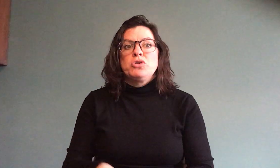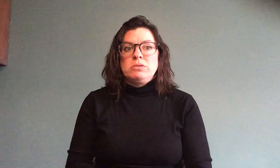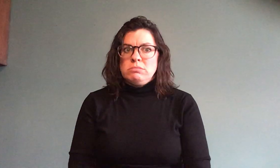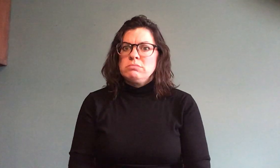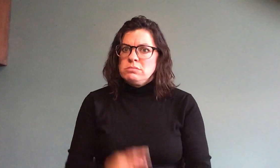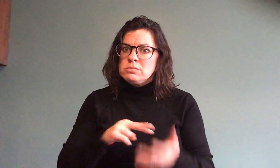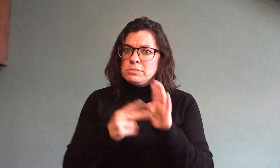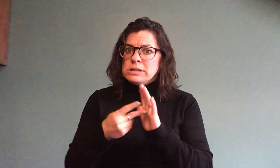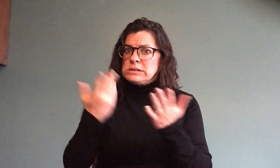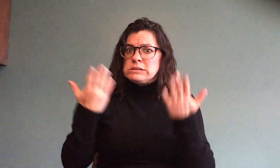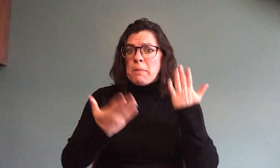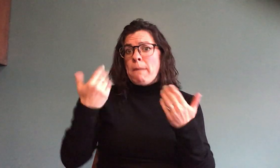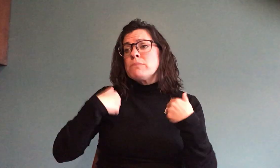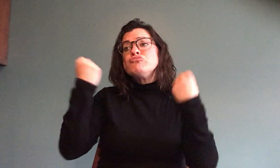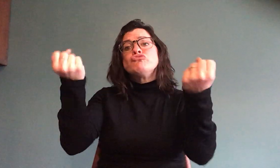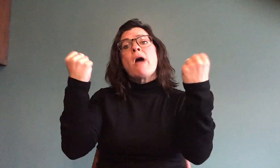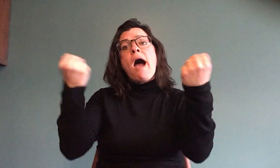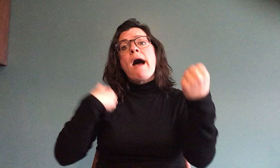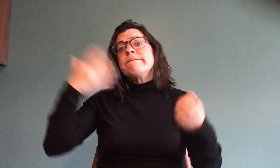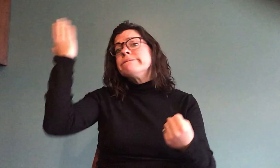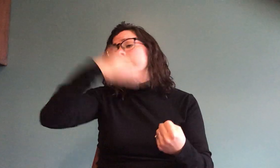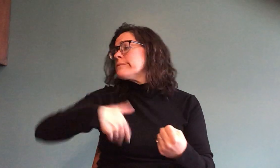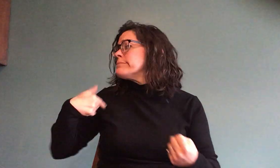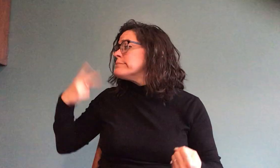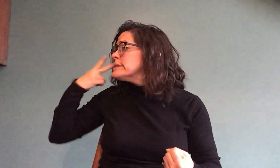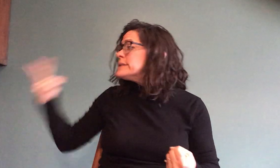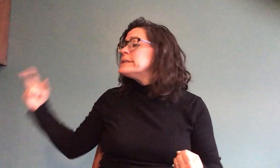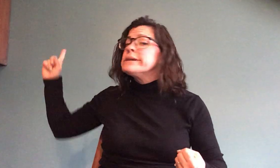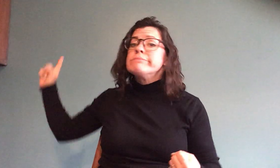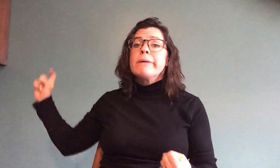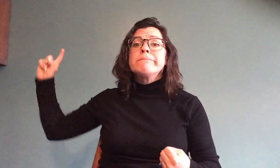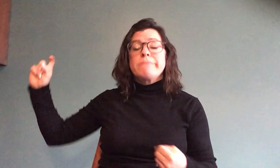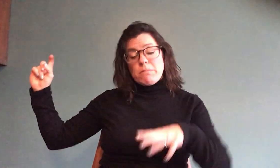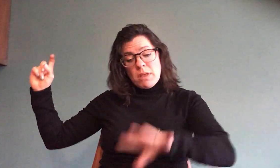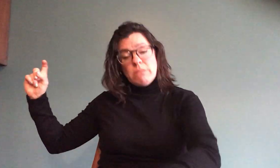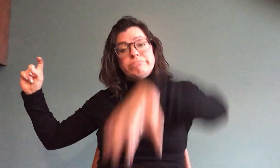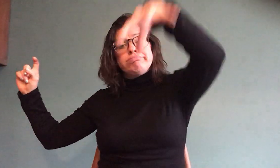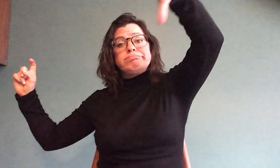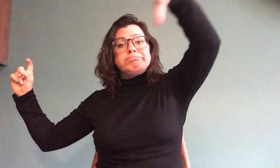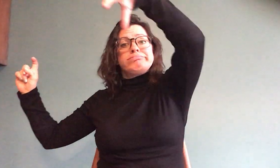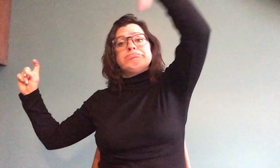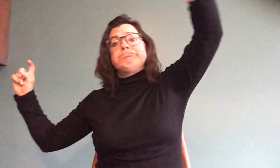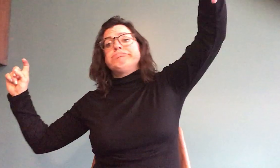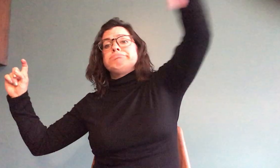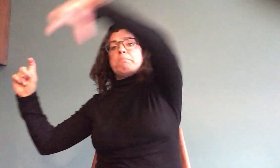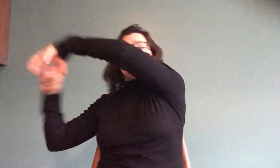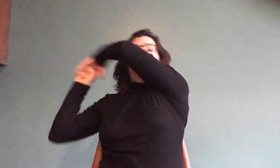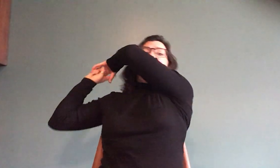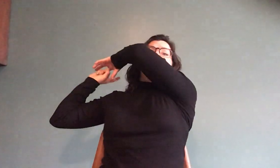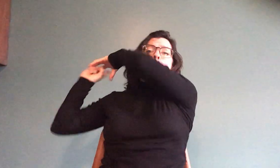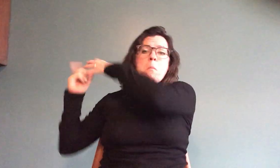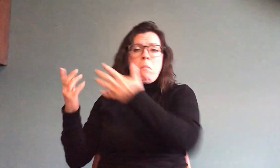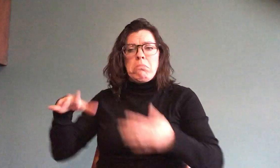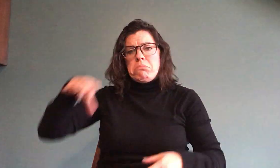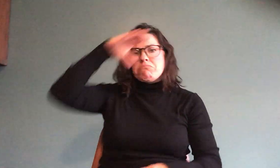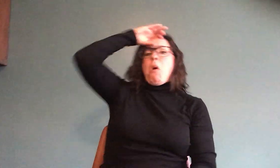crane. Now let's look at this crane here. This crane is on the back of a truck, correct? Mm. And to operate